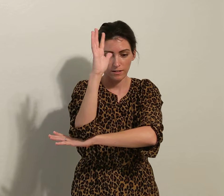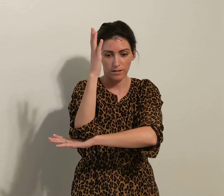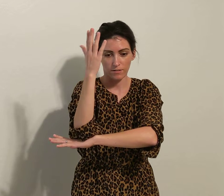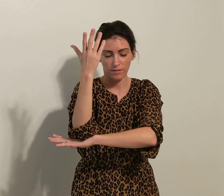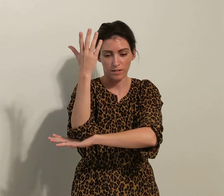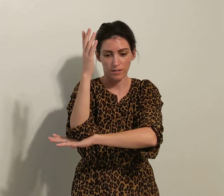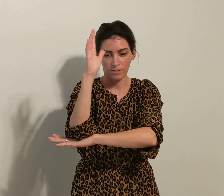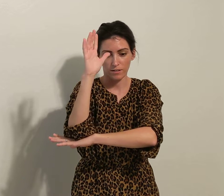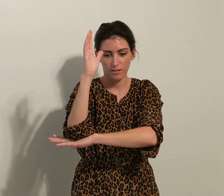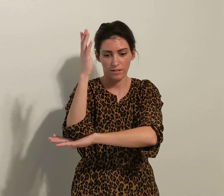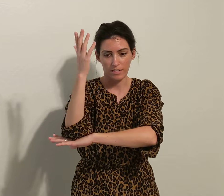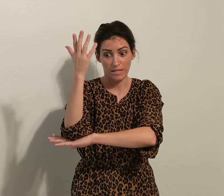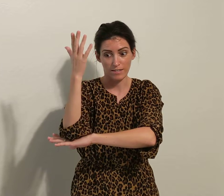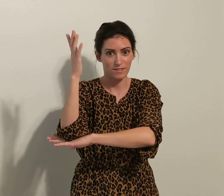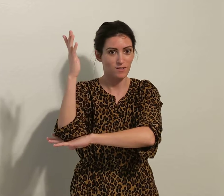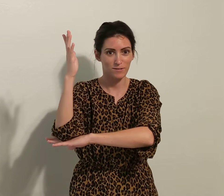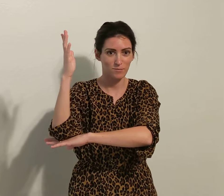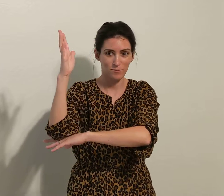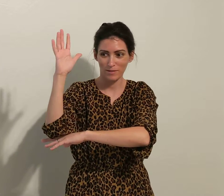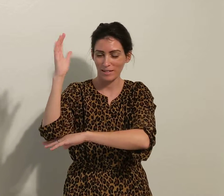kind of like an ant.